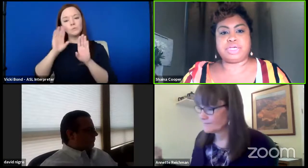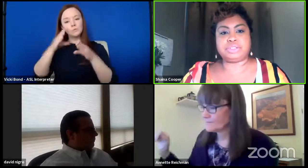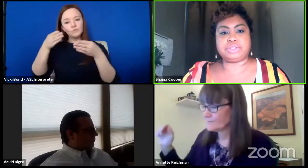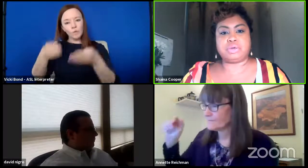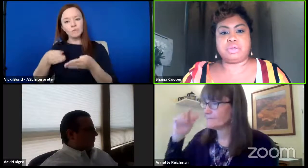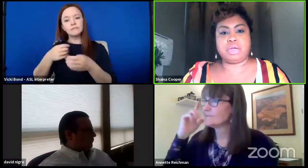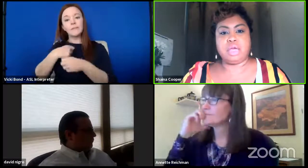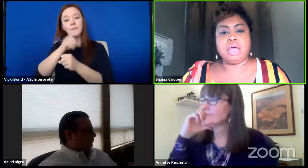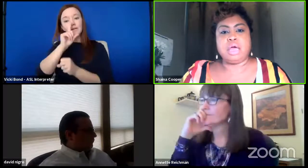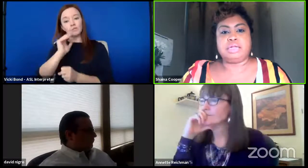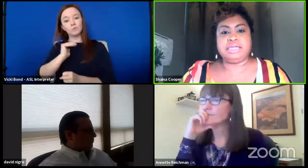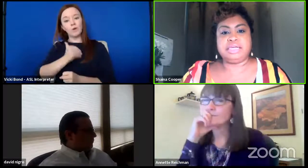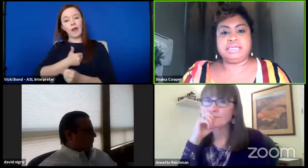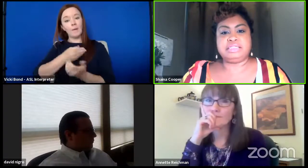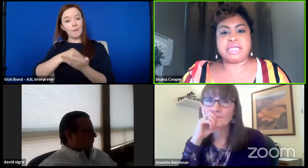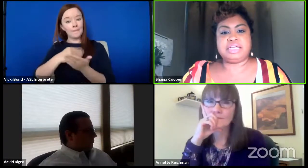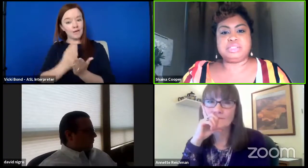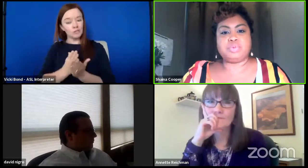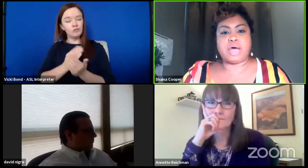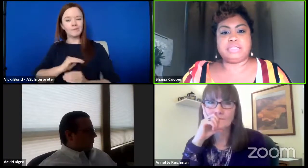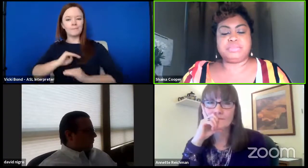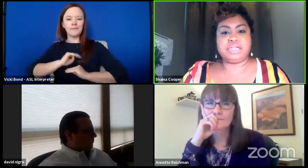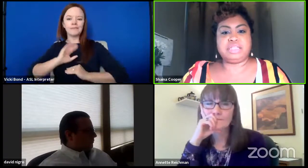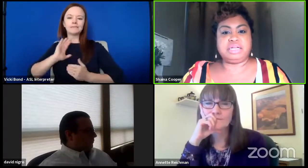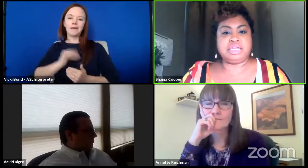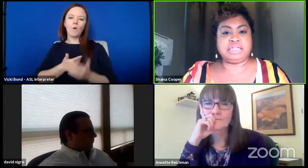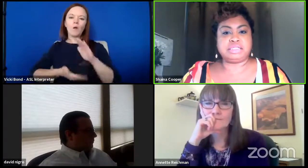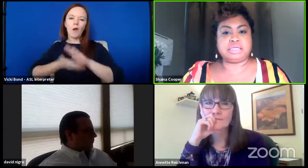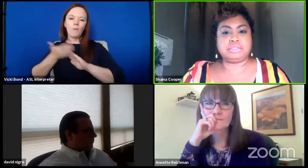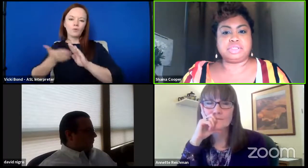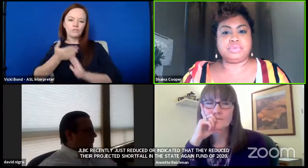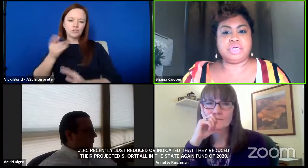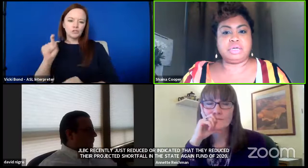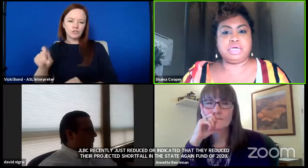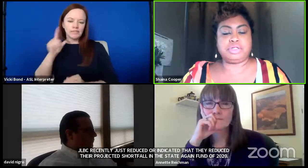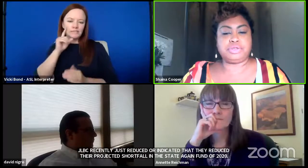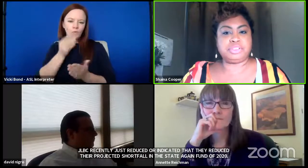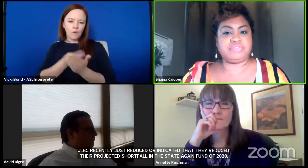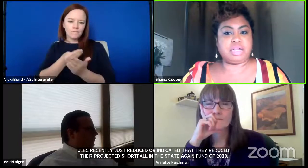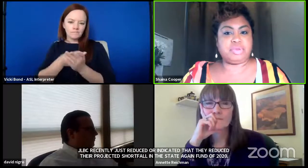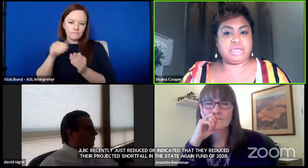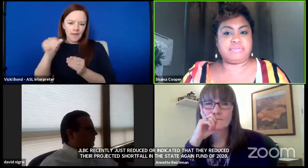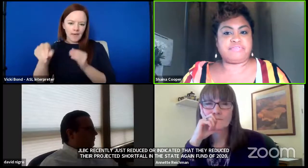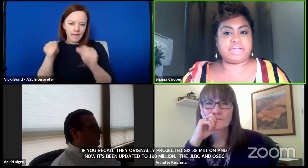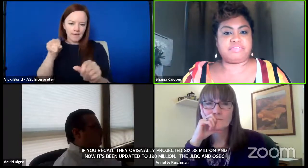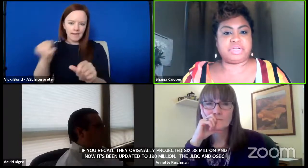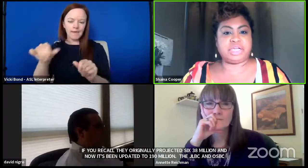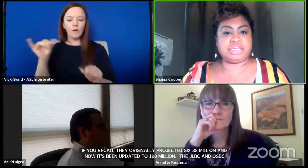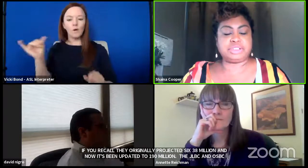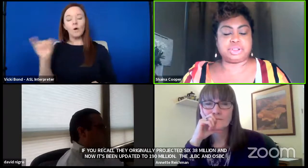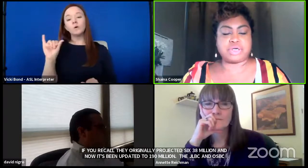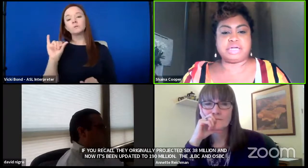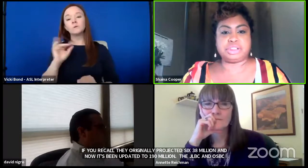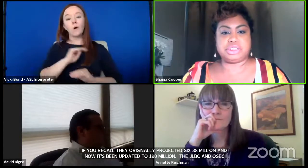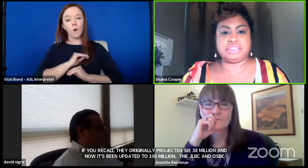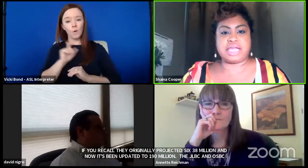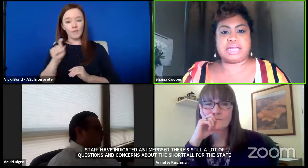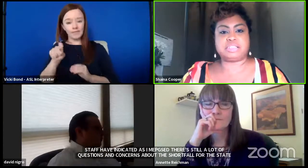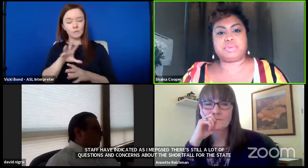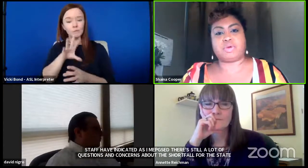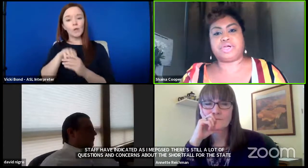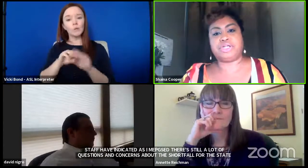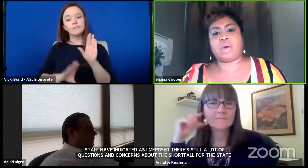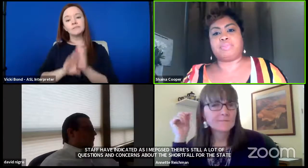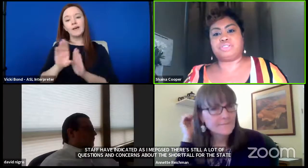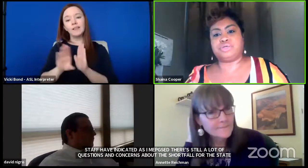our operational needs, as well as meeting the needs to include developing effective mitigation strategies